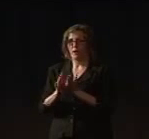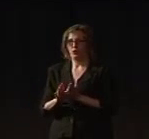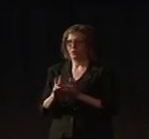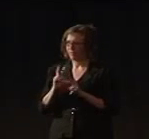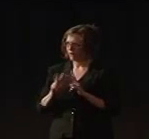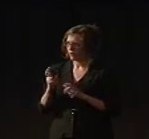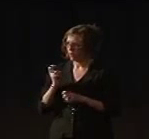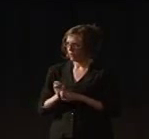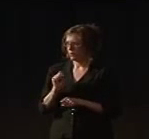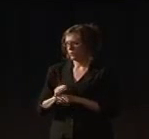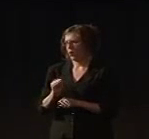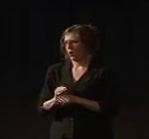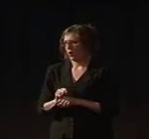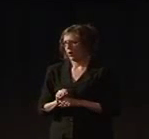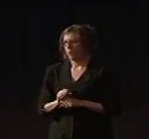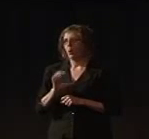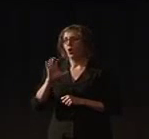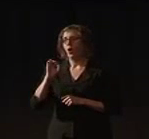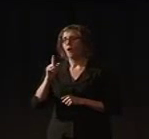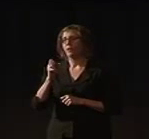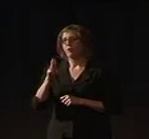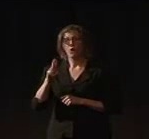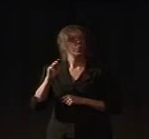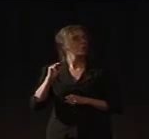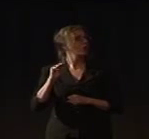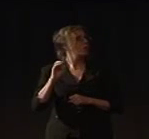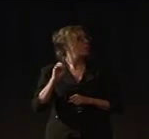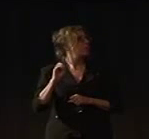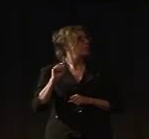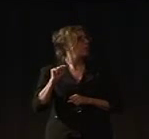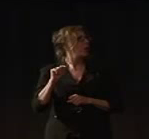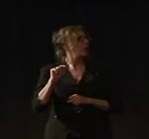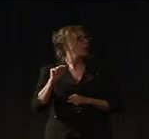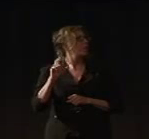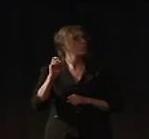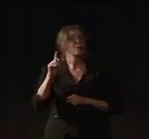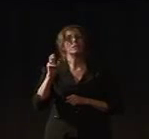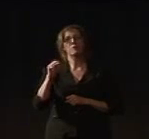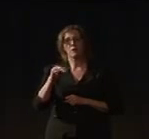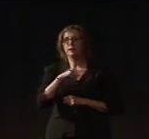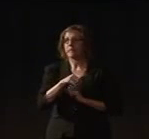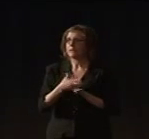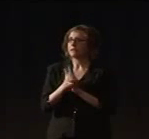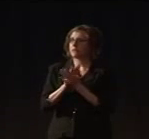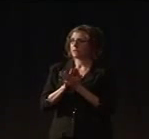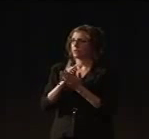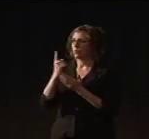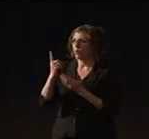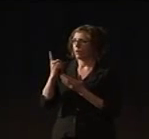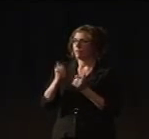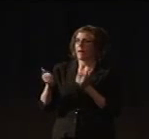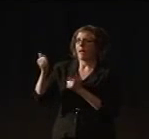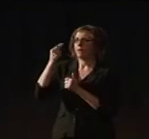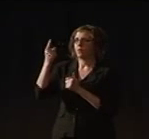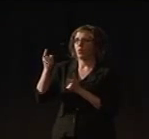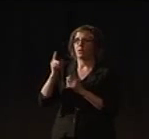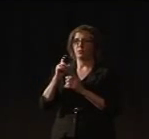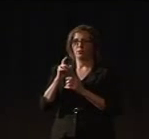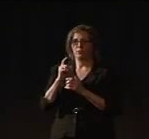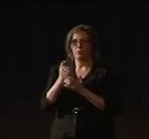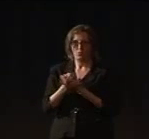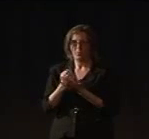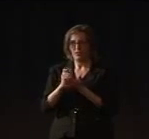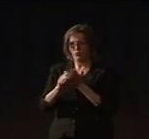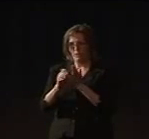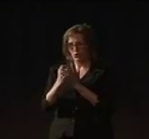all. Oliver Morton is an historian of science who has become one of the head of the Economist and who has written two absolutely splendid